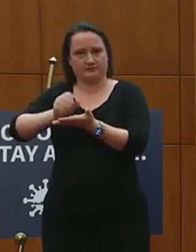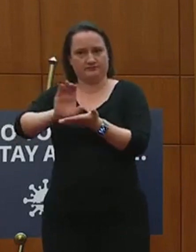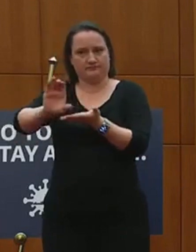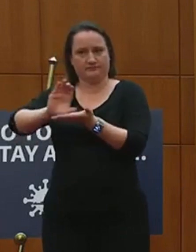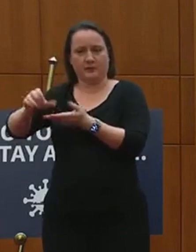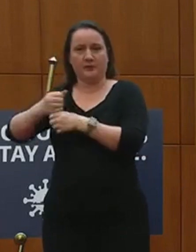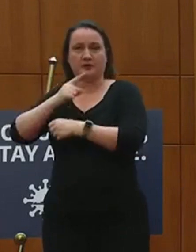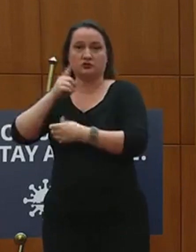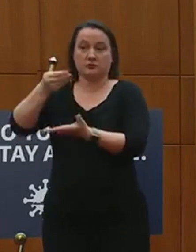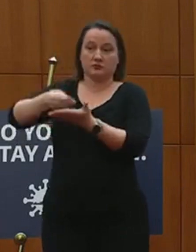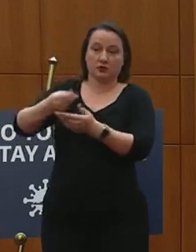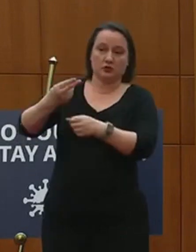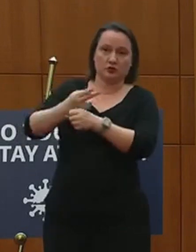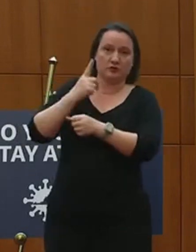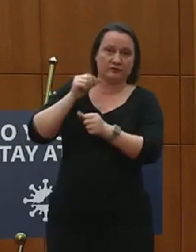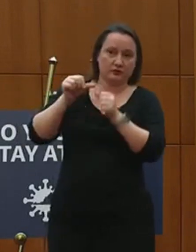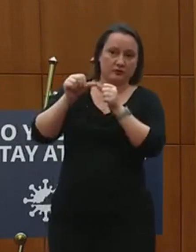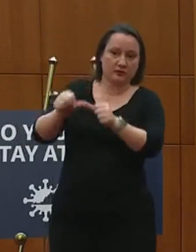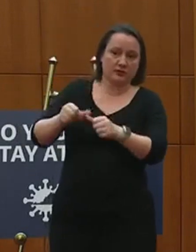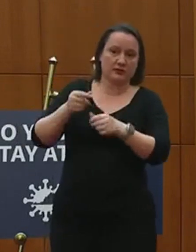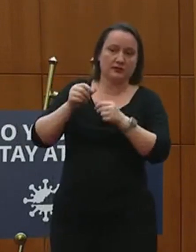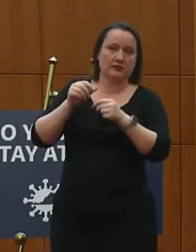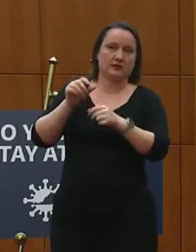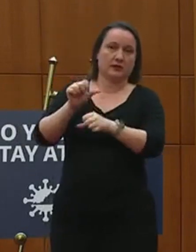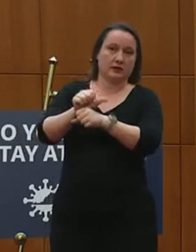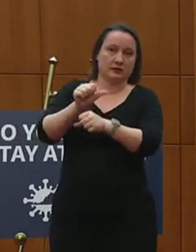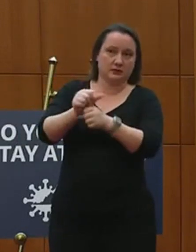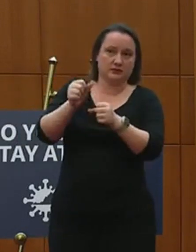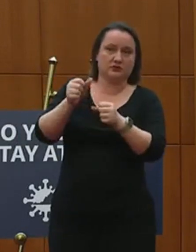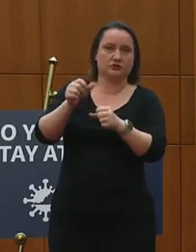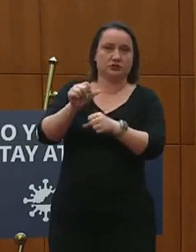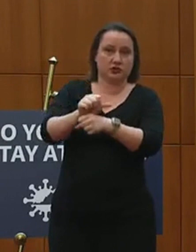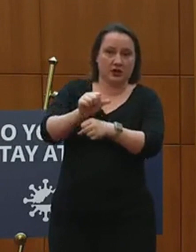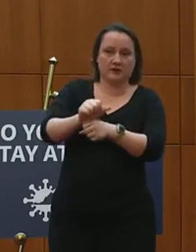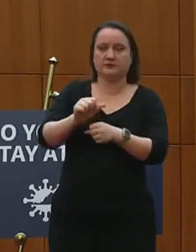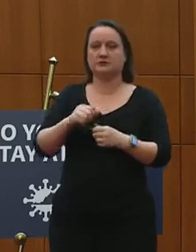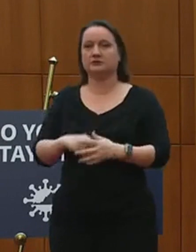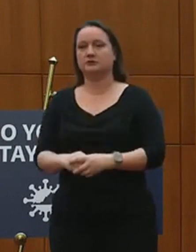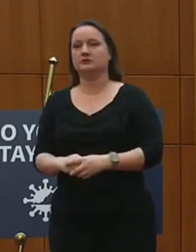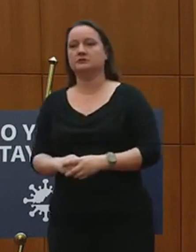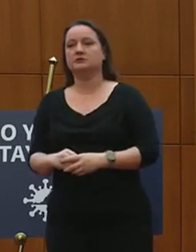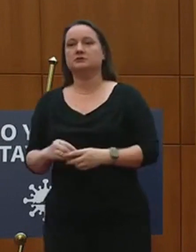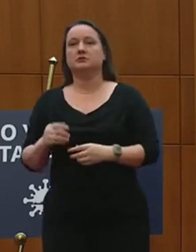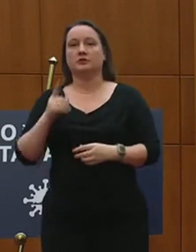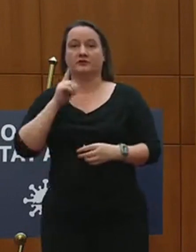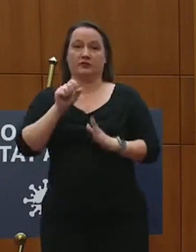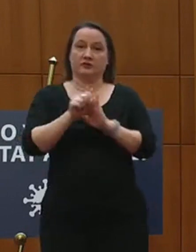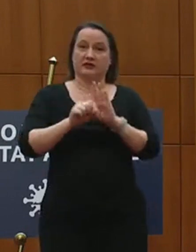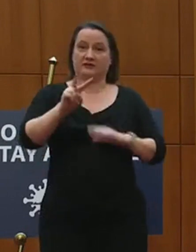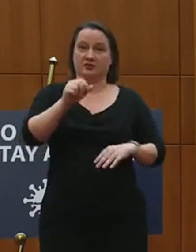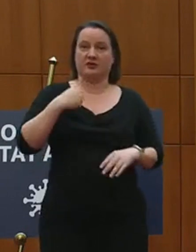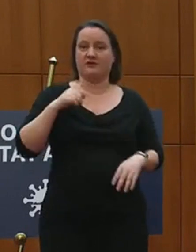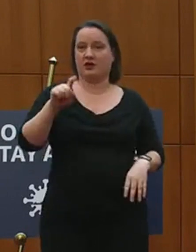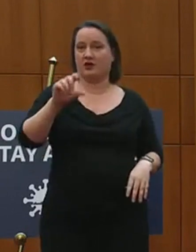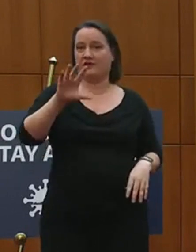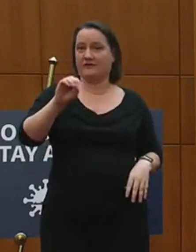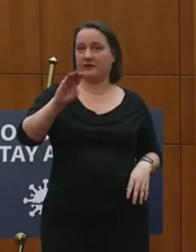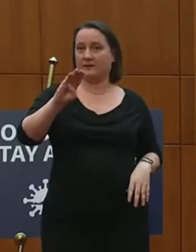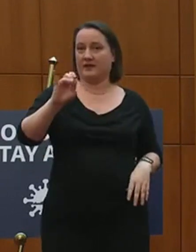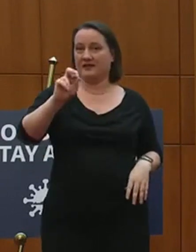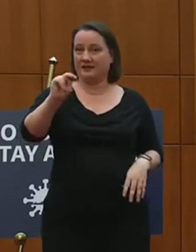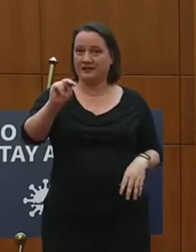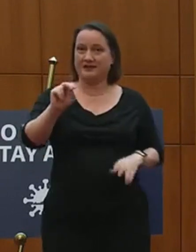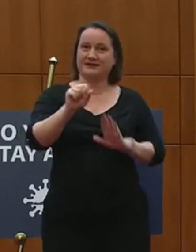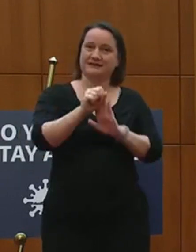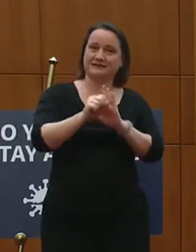those monies are used for keeping people employed. Most directly to the state of Virginia, there's $150 billion in